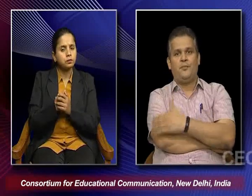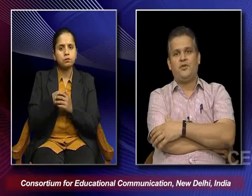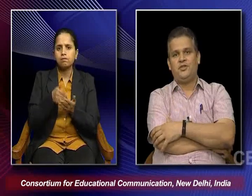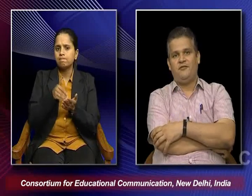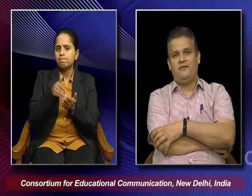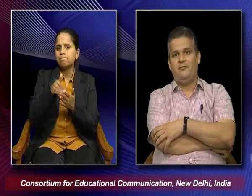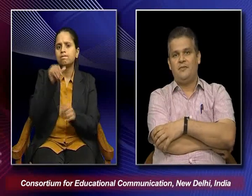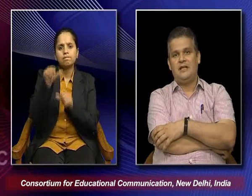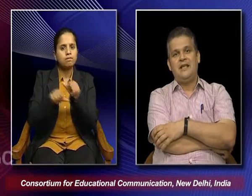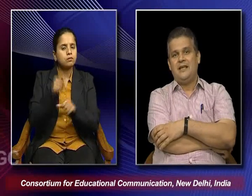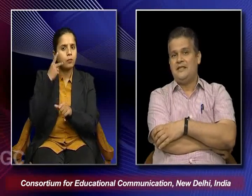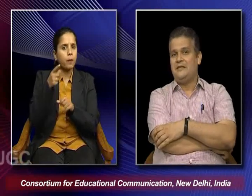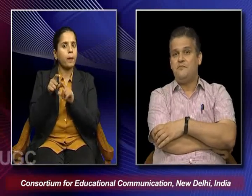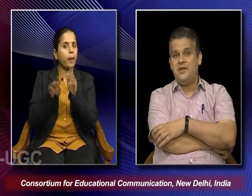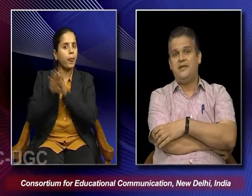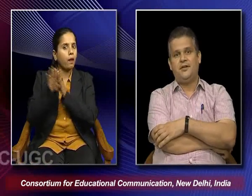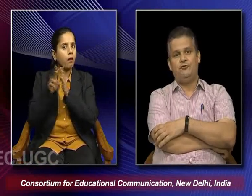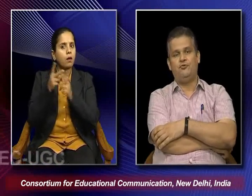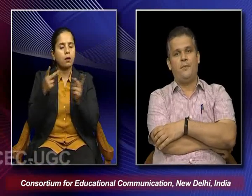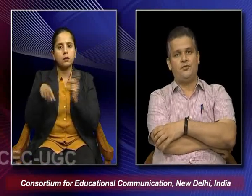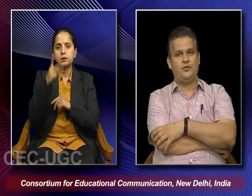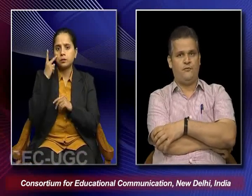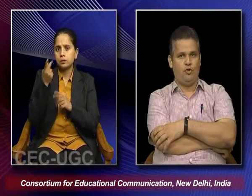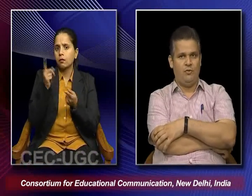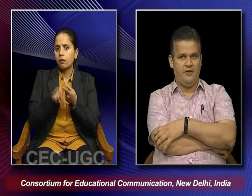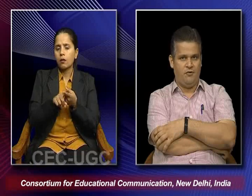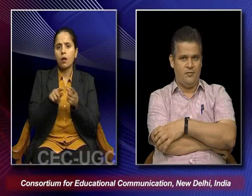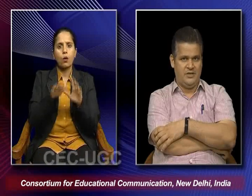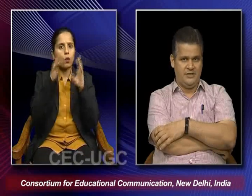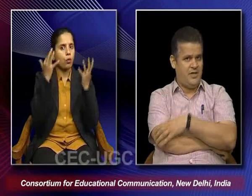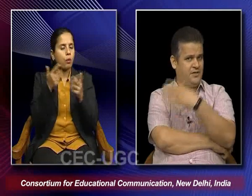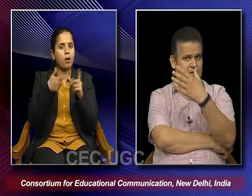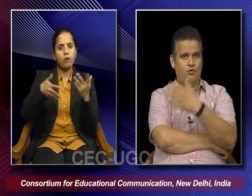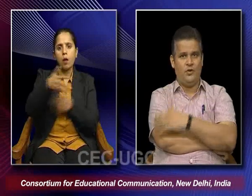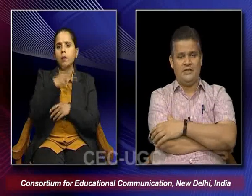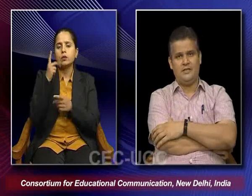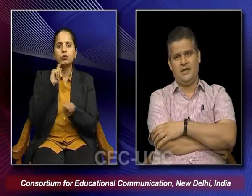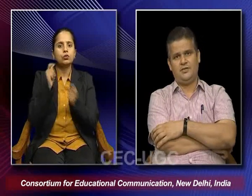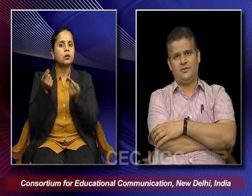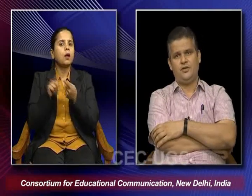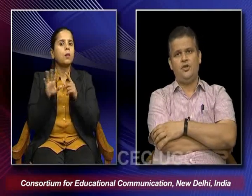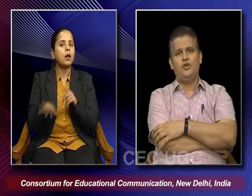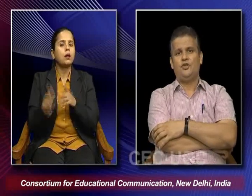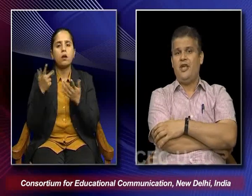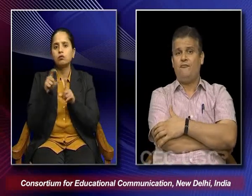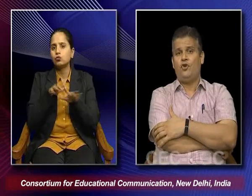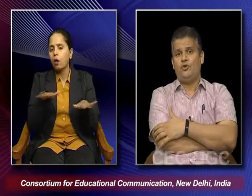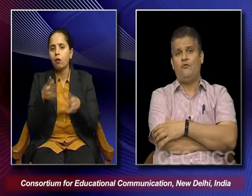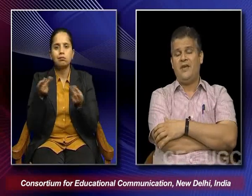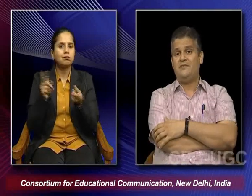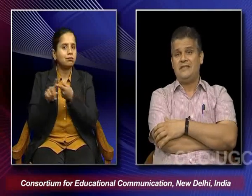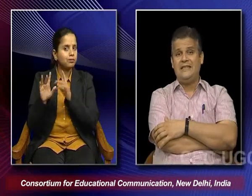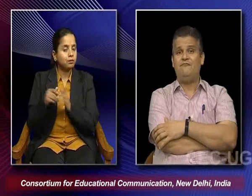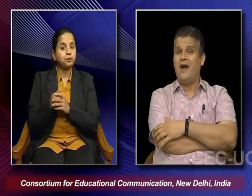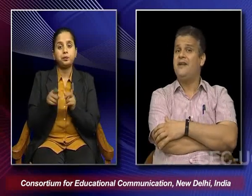continuing the process of development is impeded due to episodes of global environmental changes, including disasters. So therefore, we